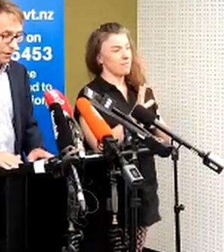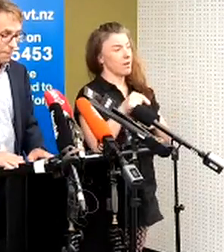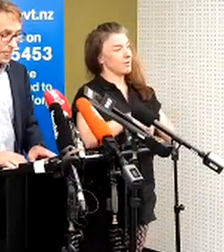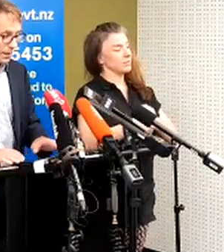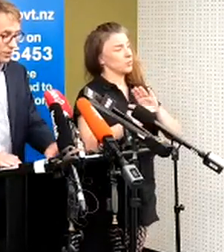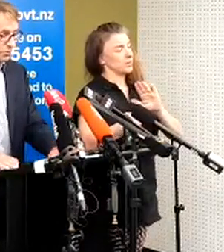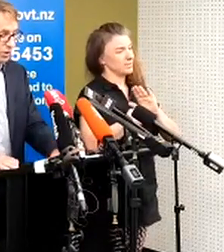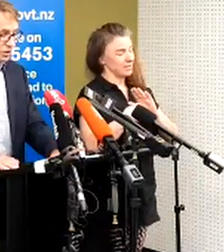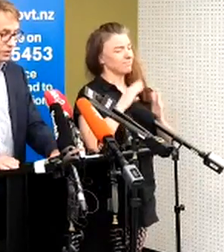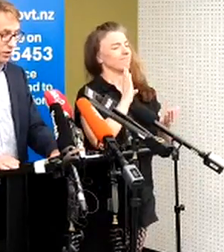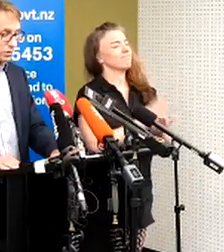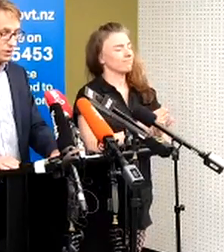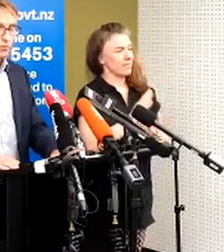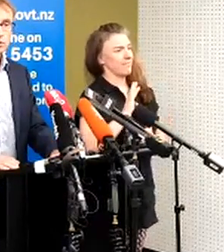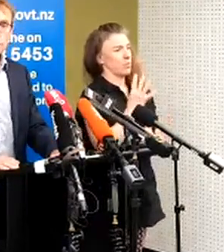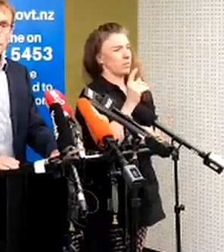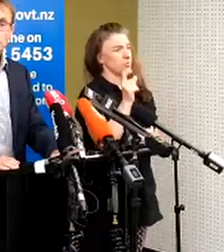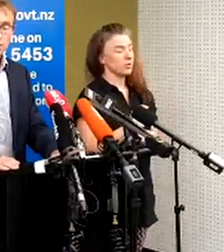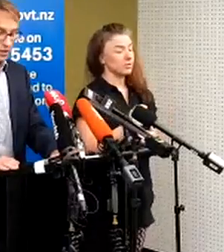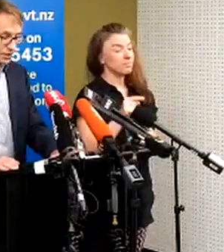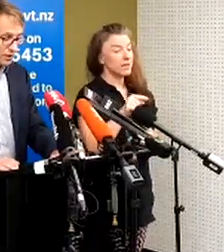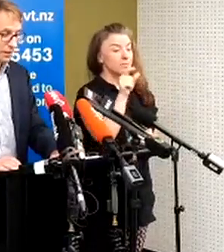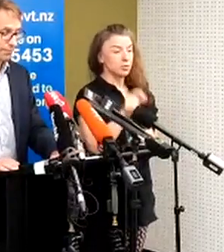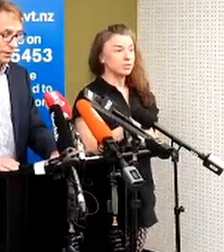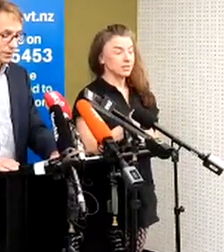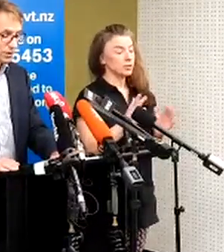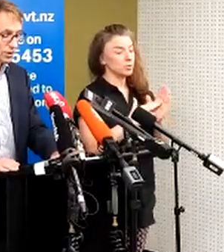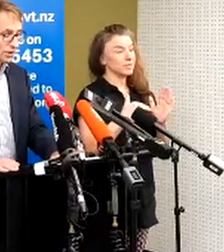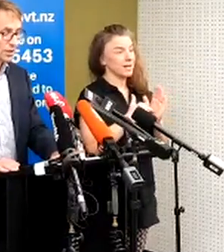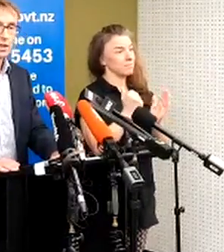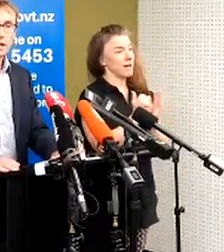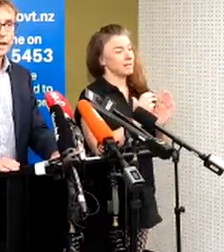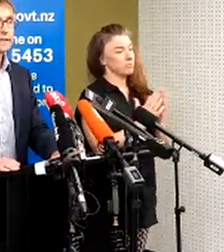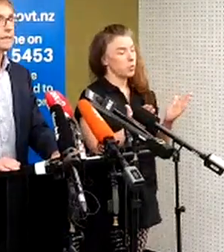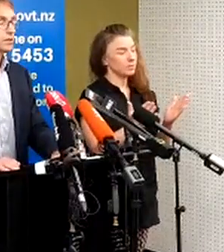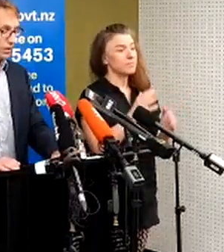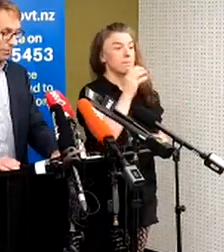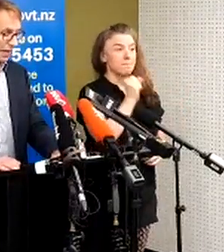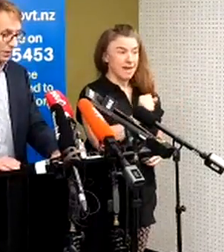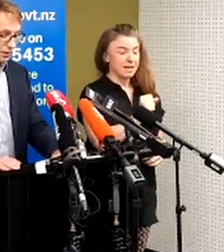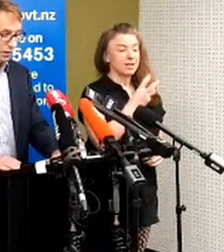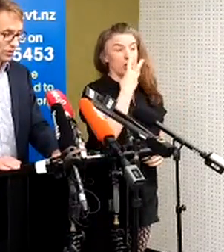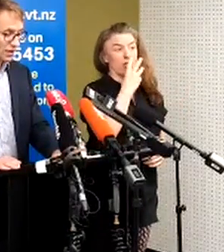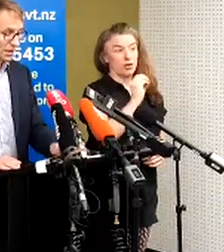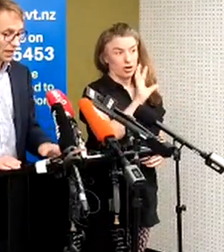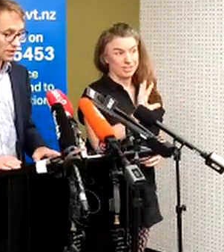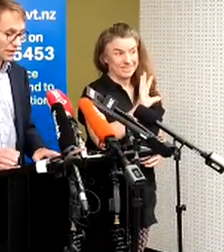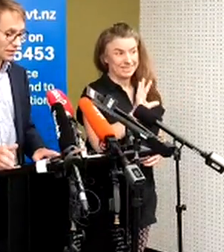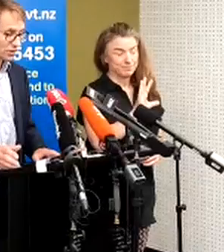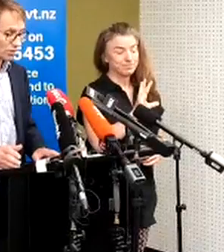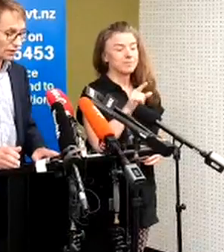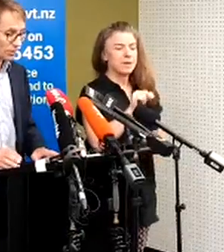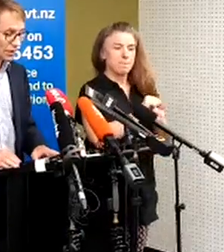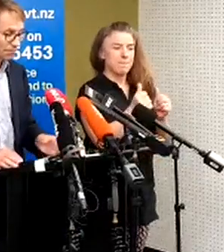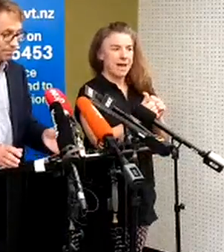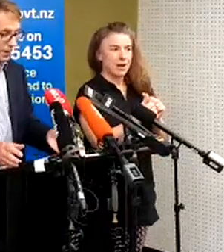Zealand. This positive result is for a New Zealand citizen in his 30s and is the partner of the second case